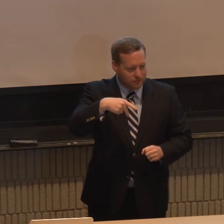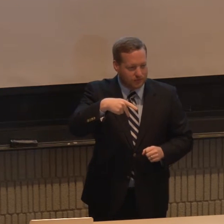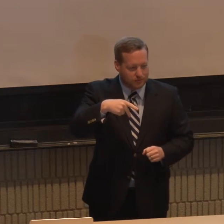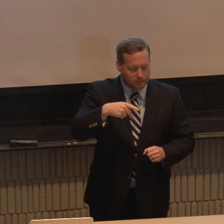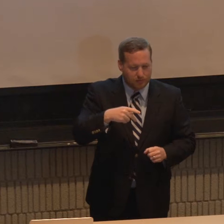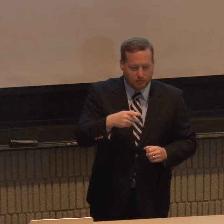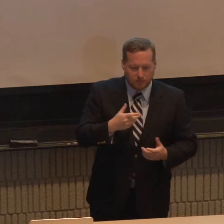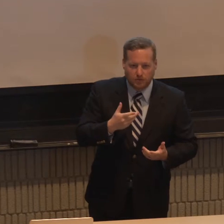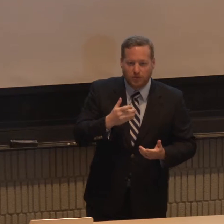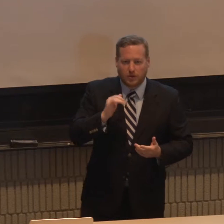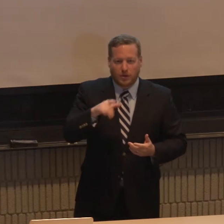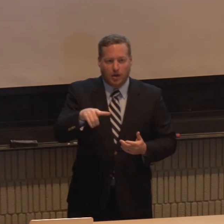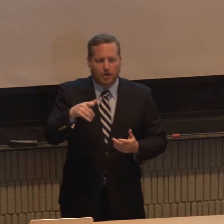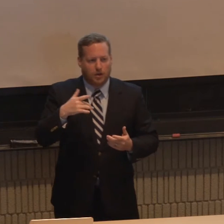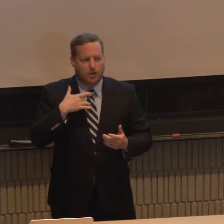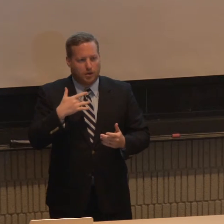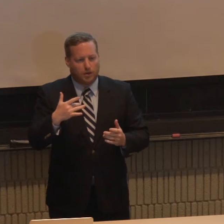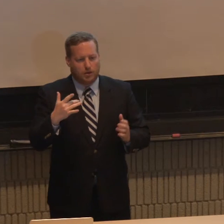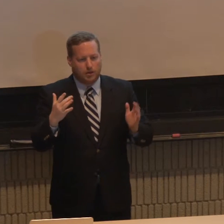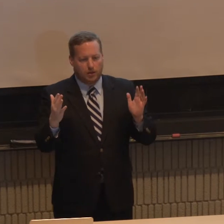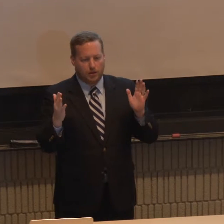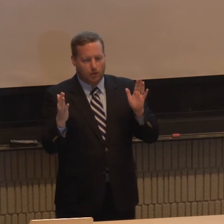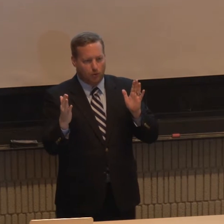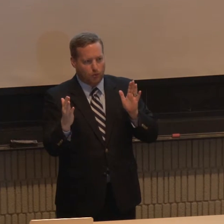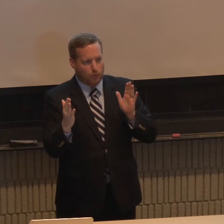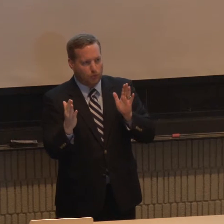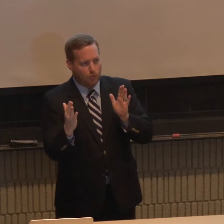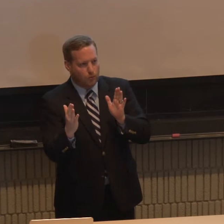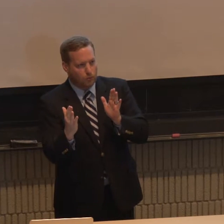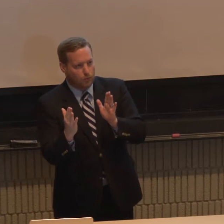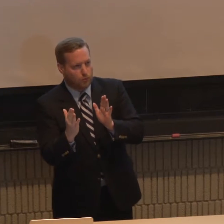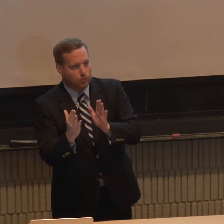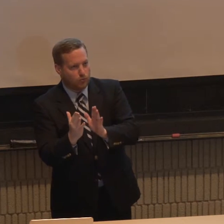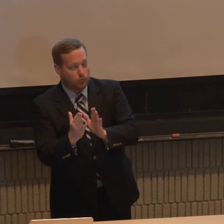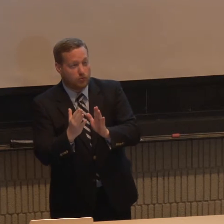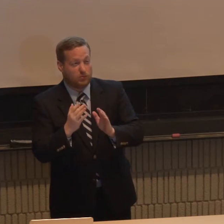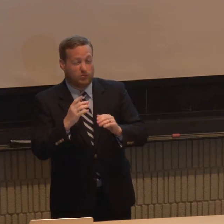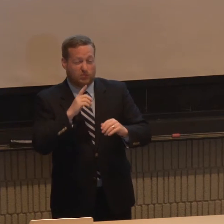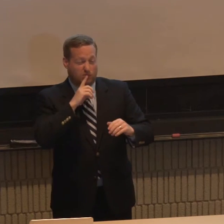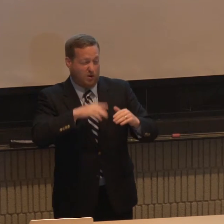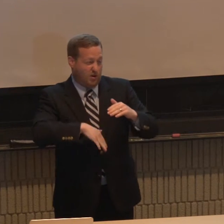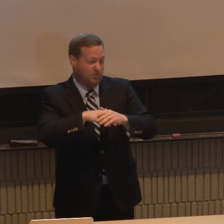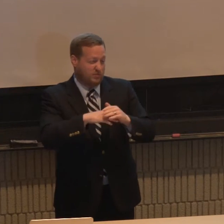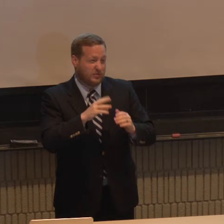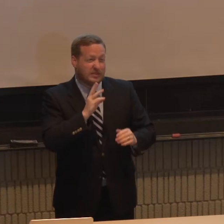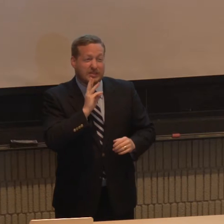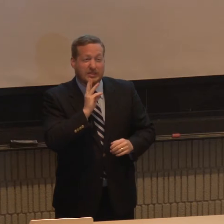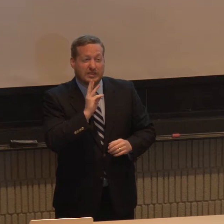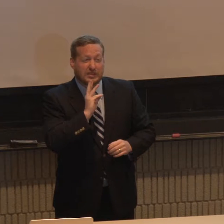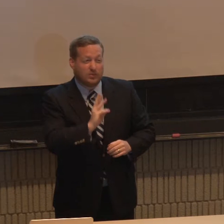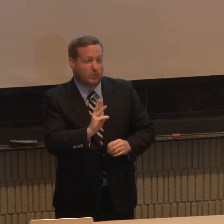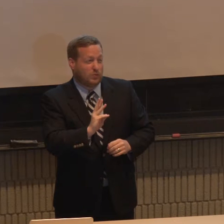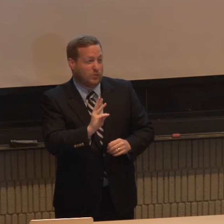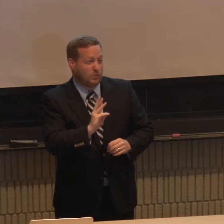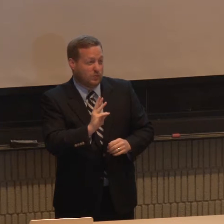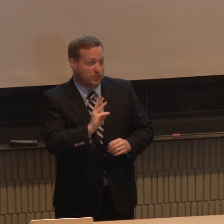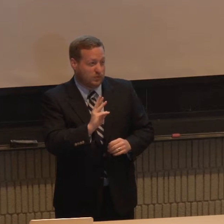period. That's for language acquisition. That window sort of closes, as it